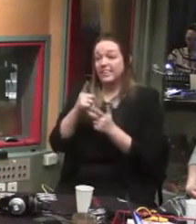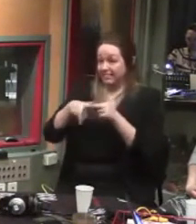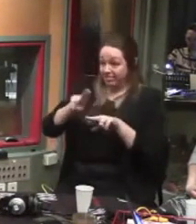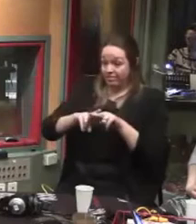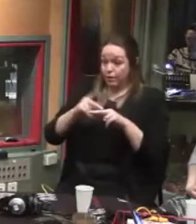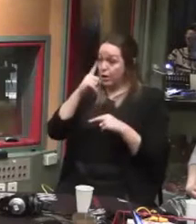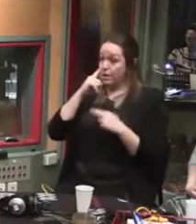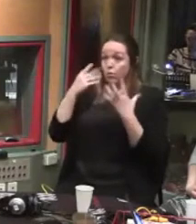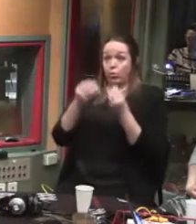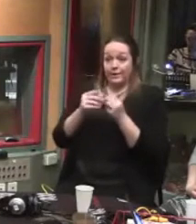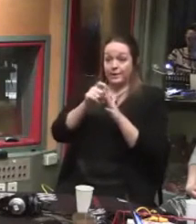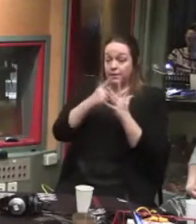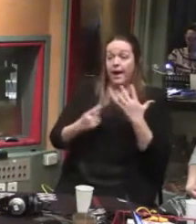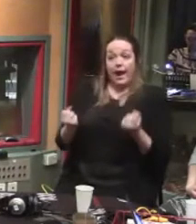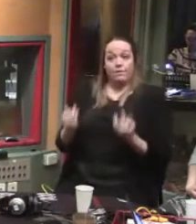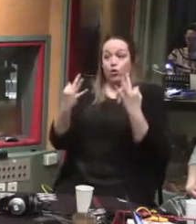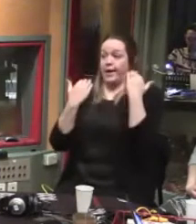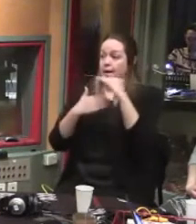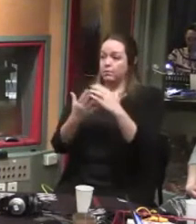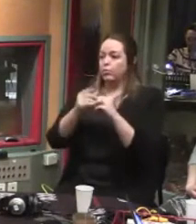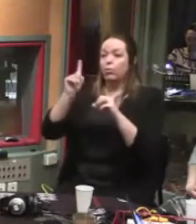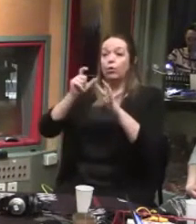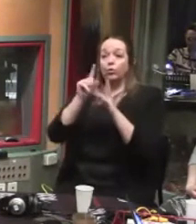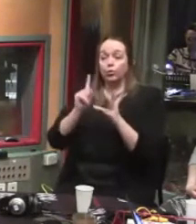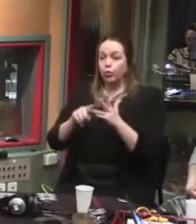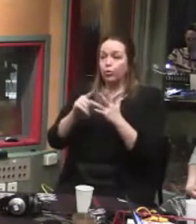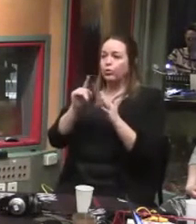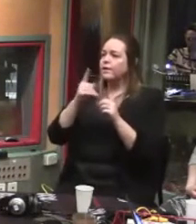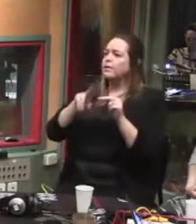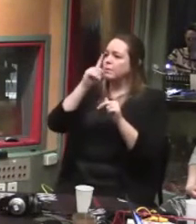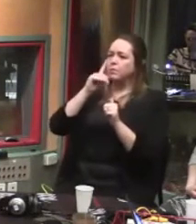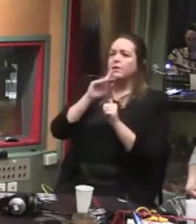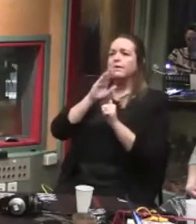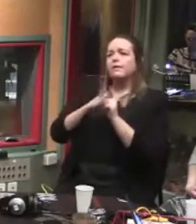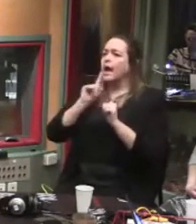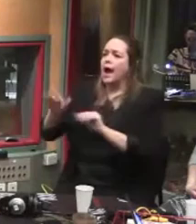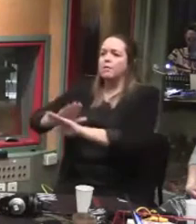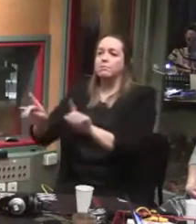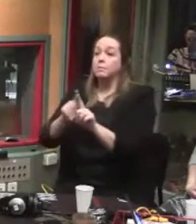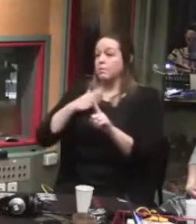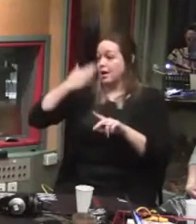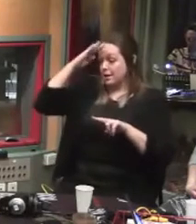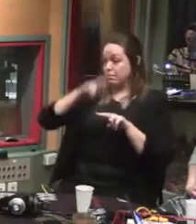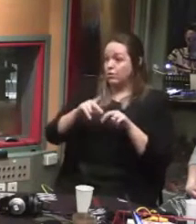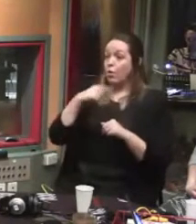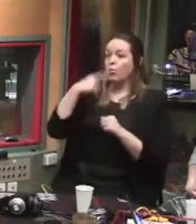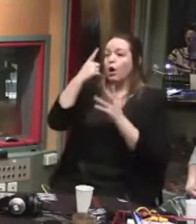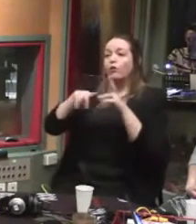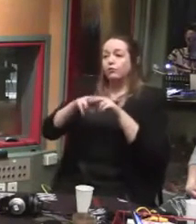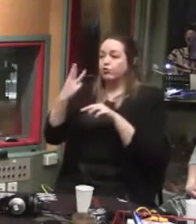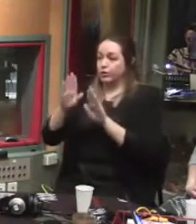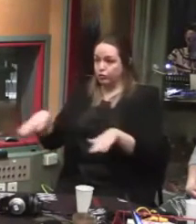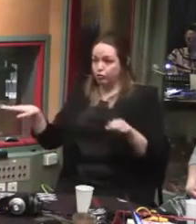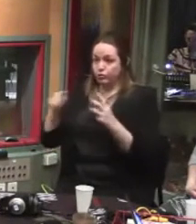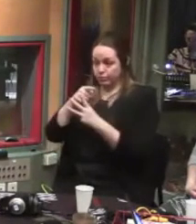with disabilities are not limited in what we do, and my parents very much took the attitude that I was one of three siblings and